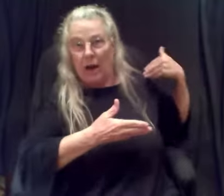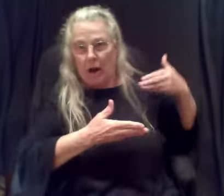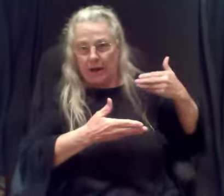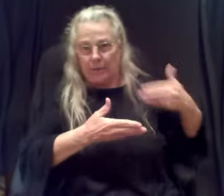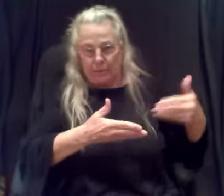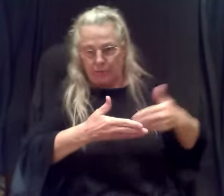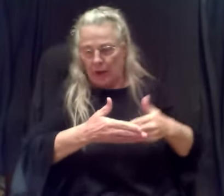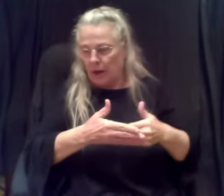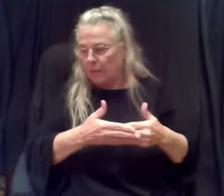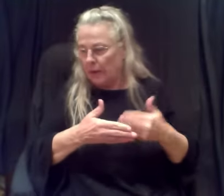behind me.